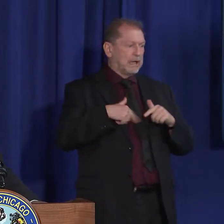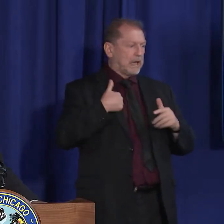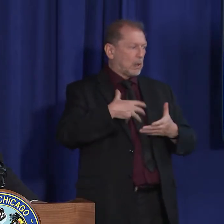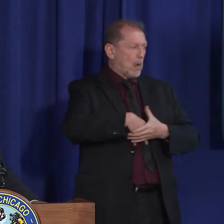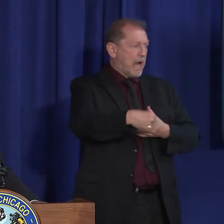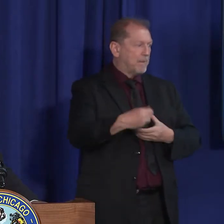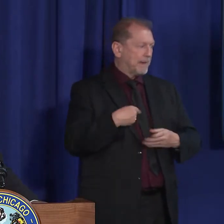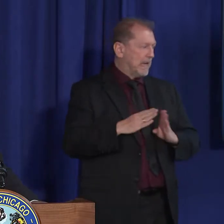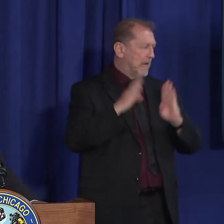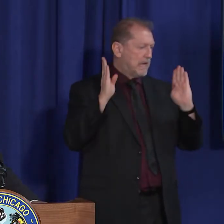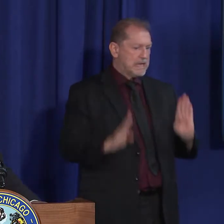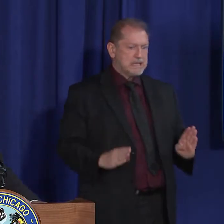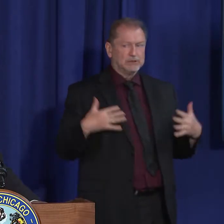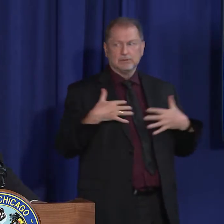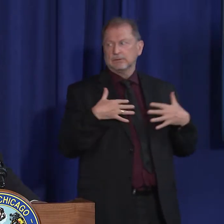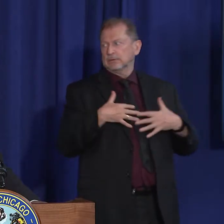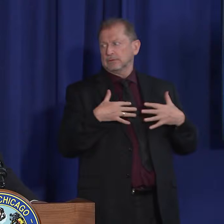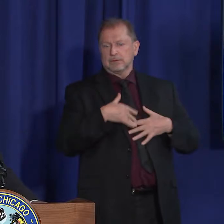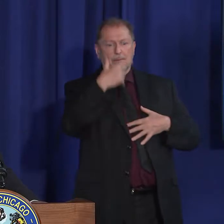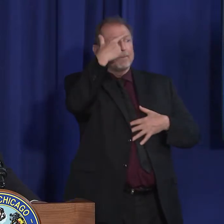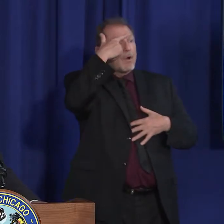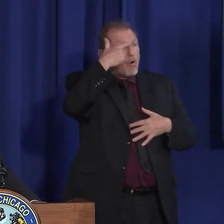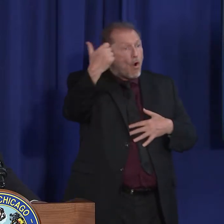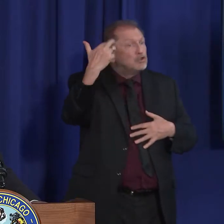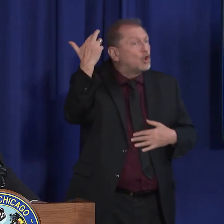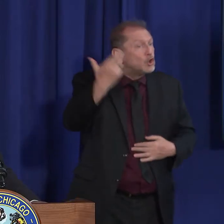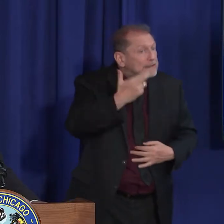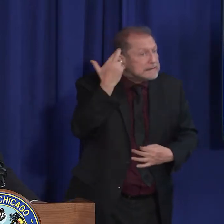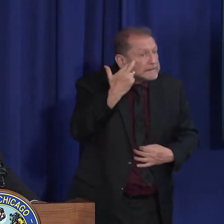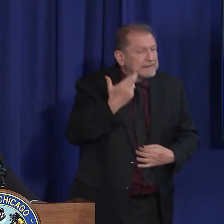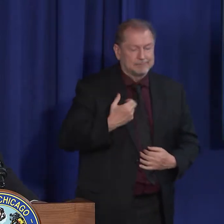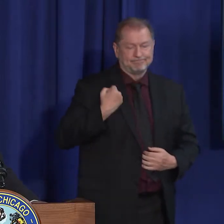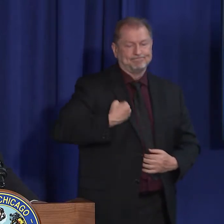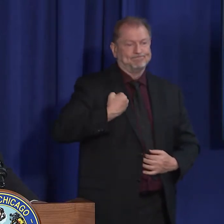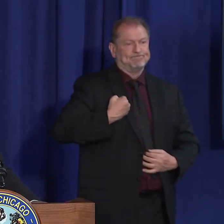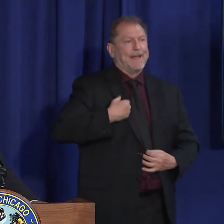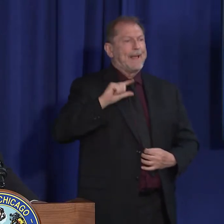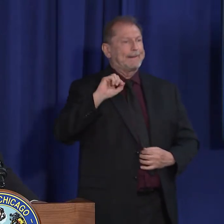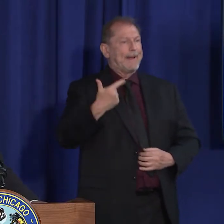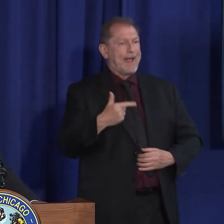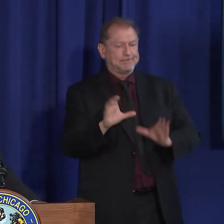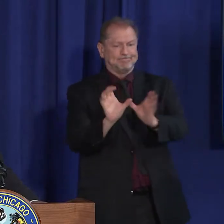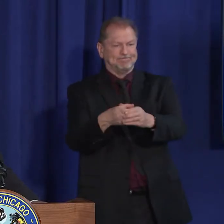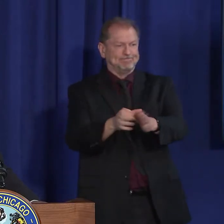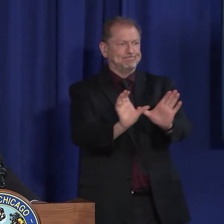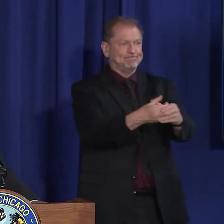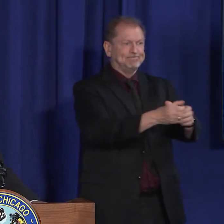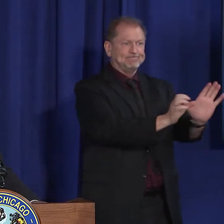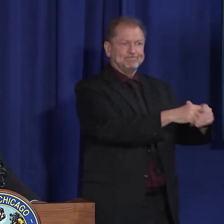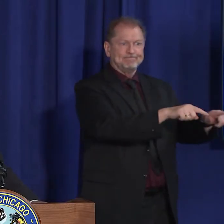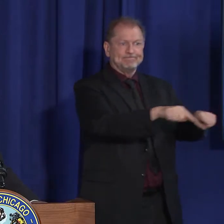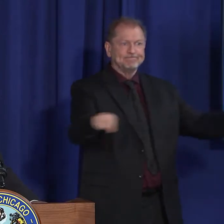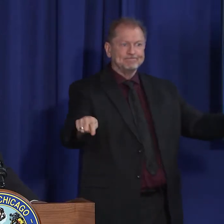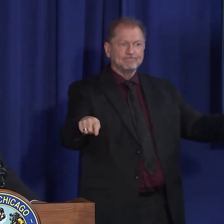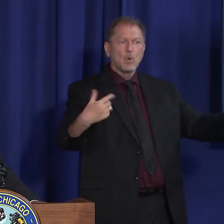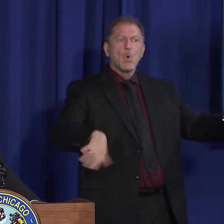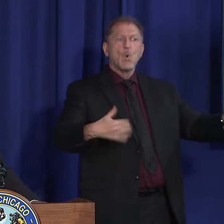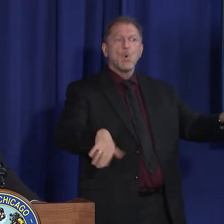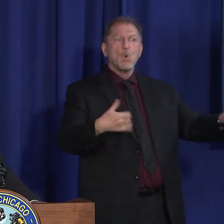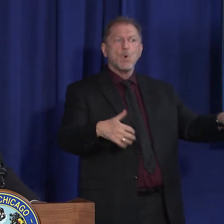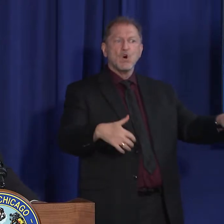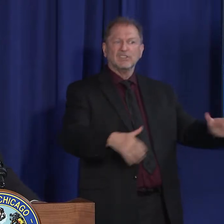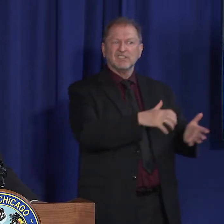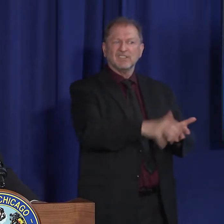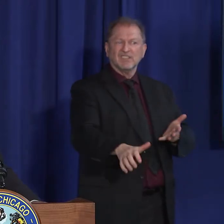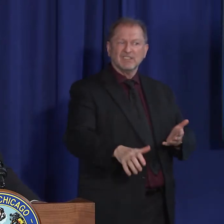leave their homes, and many in their homes, because of the grip of the gang culture. And I'm not talking about the guys on